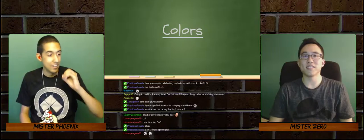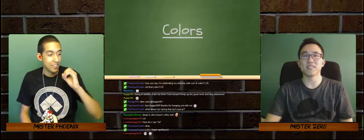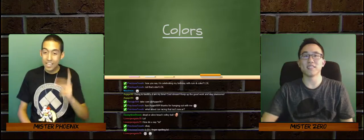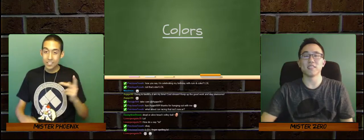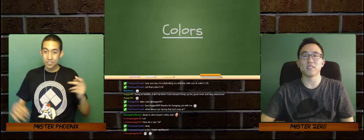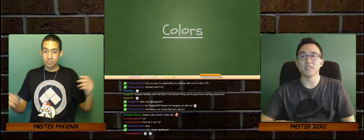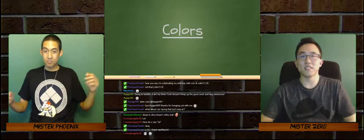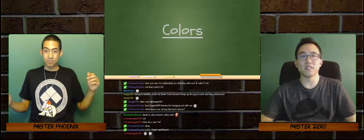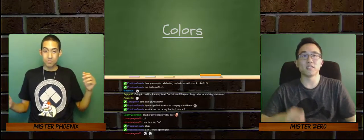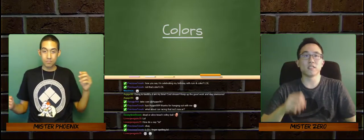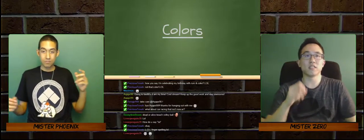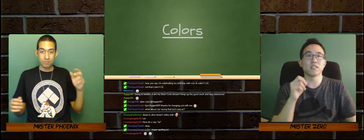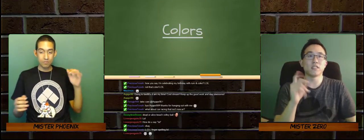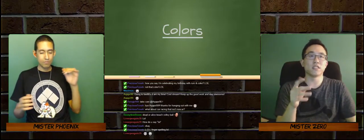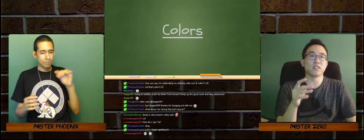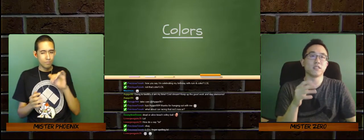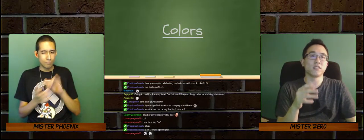Okay.